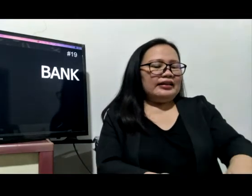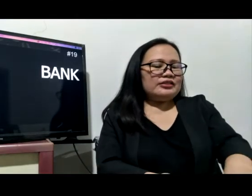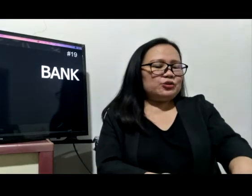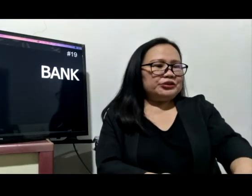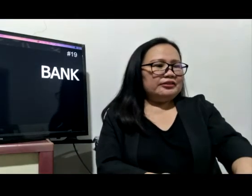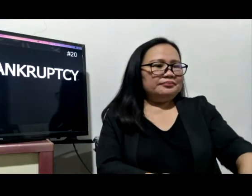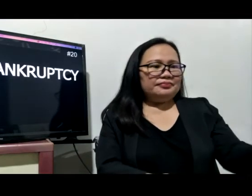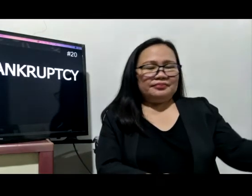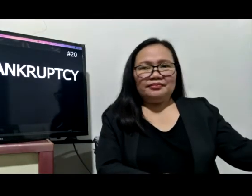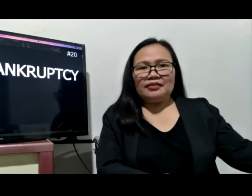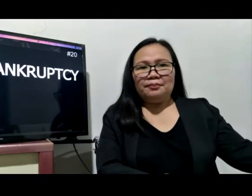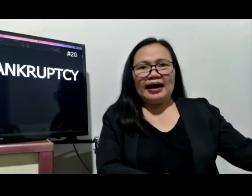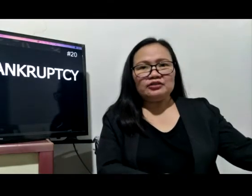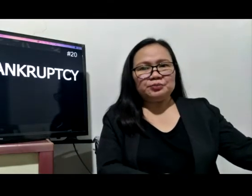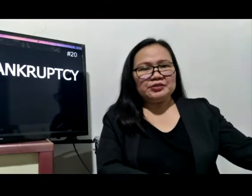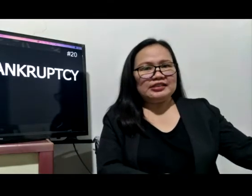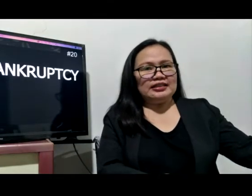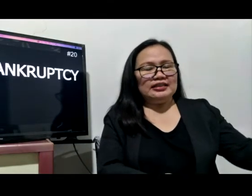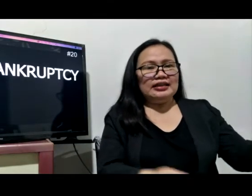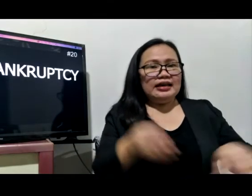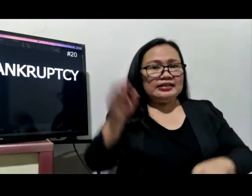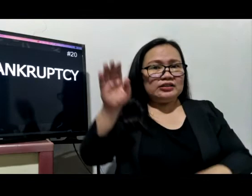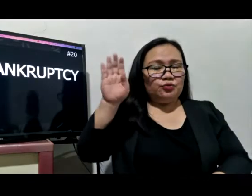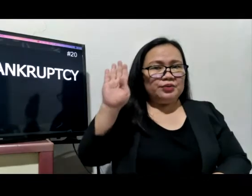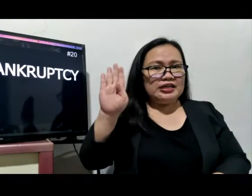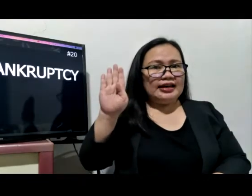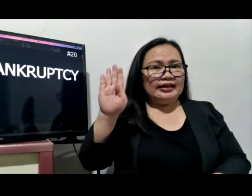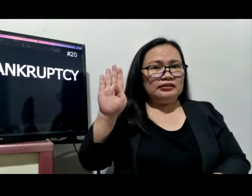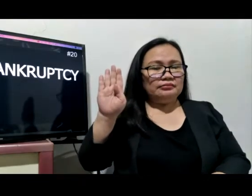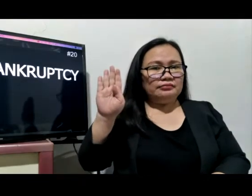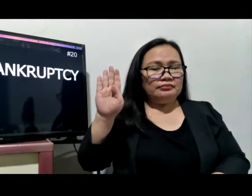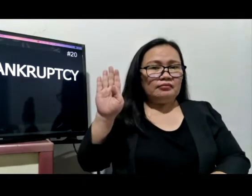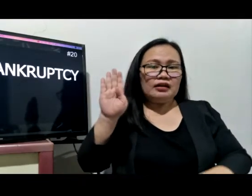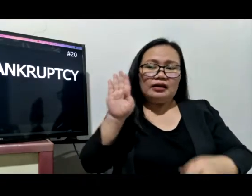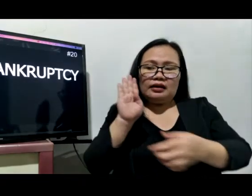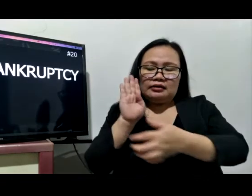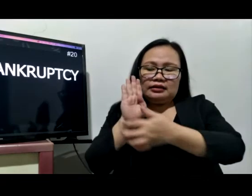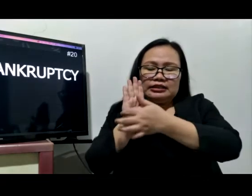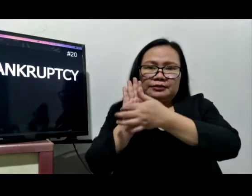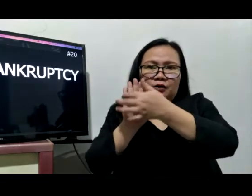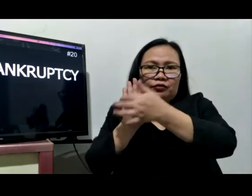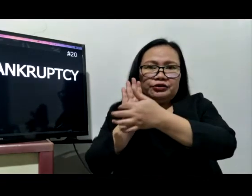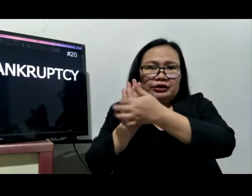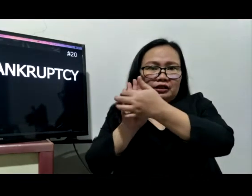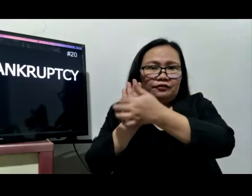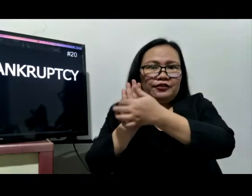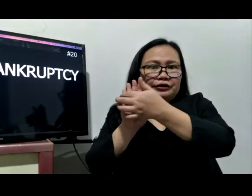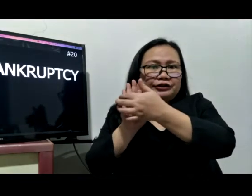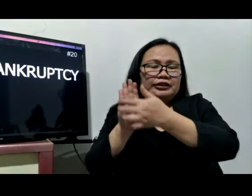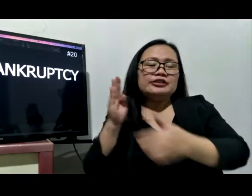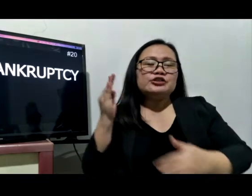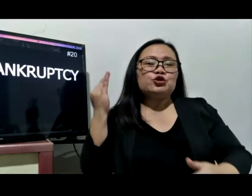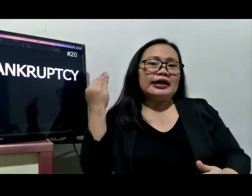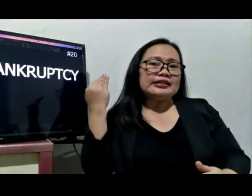Next word, bankruptcy. So B hand, the tip of your little finger strikes the